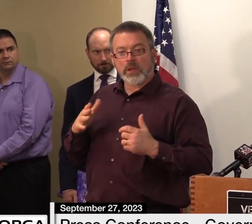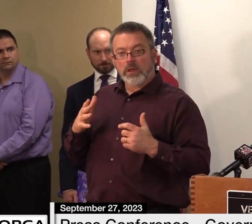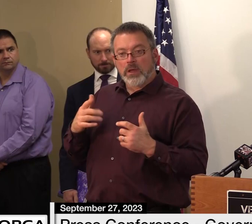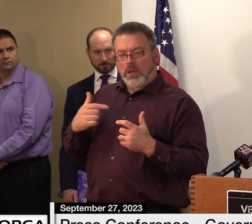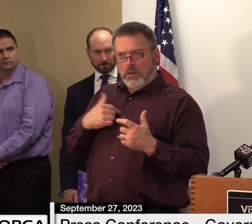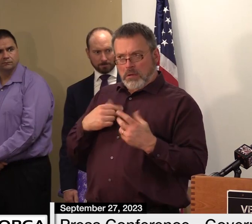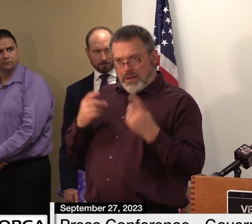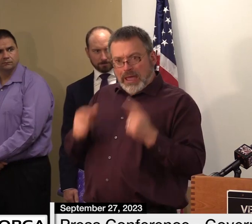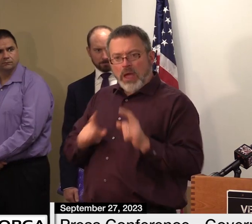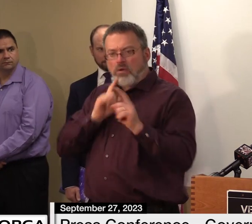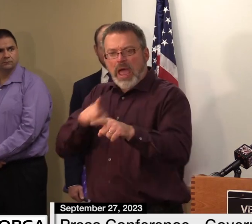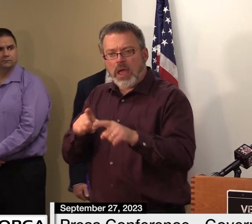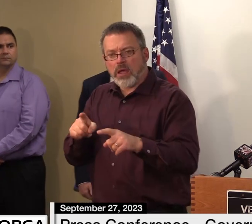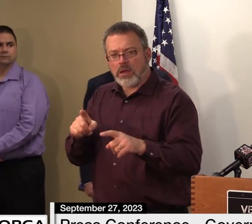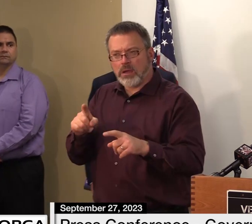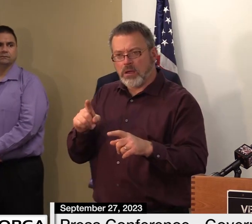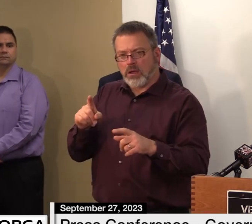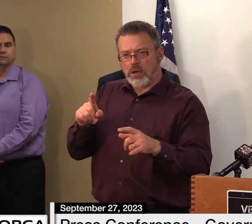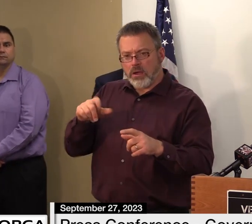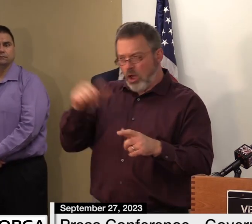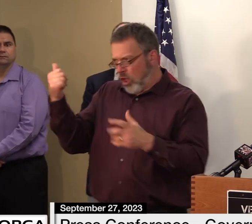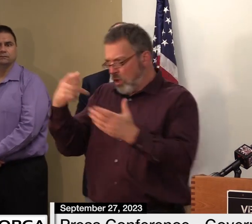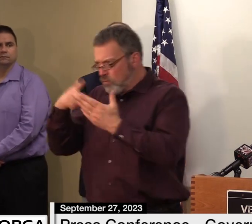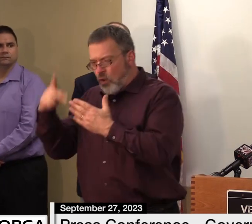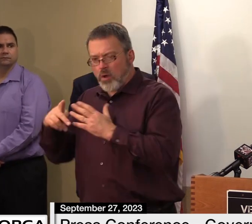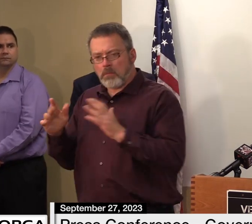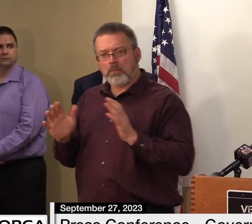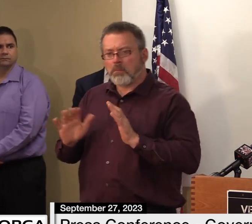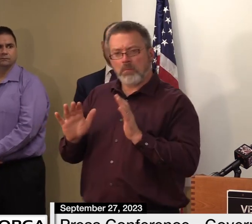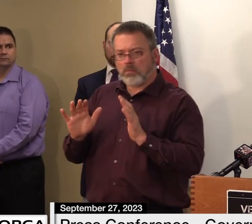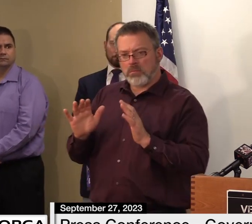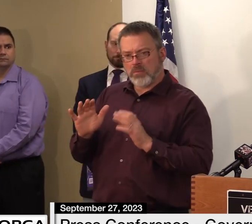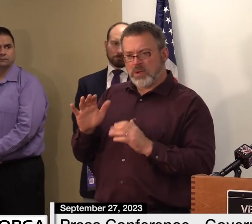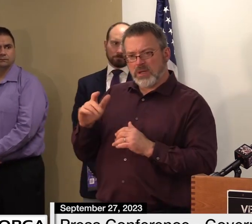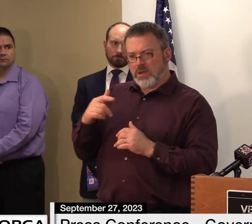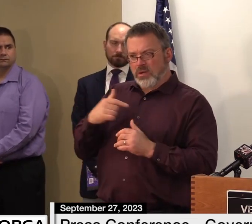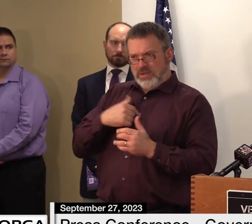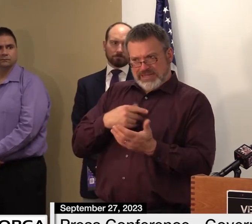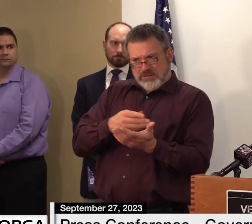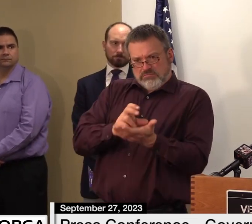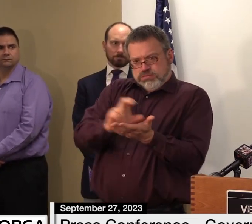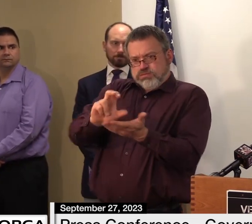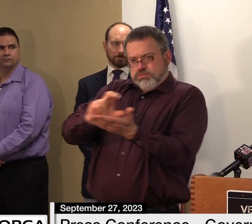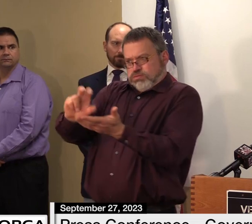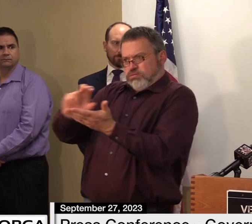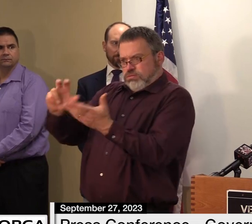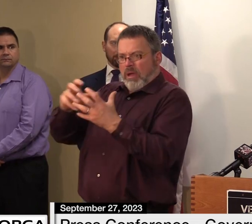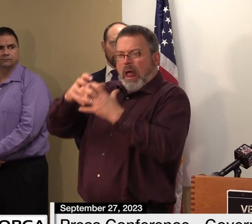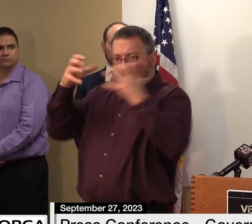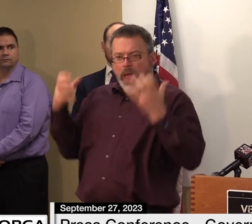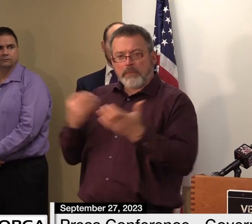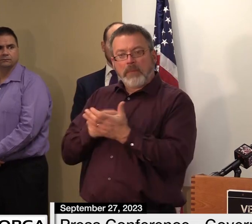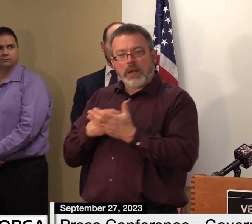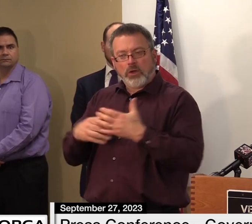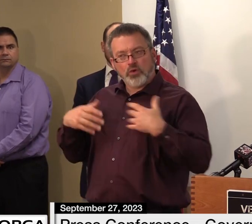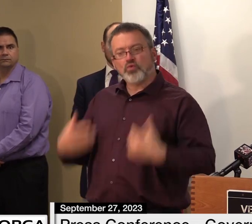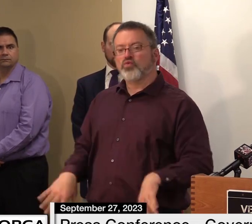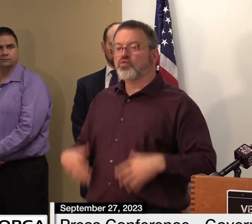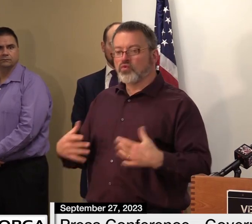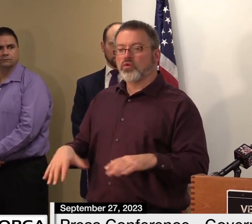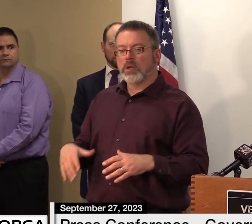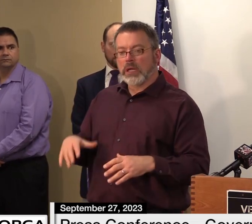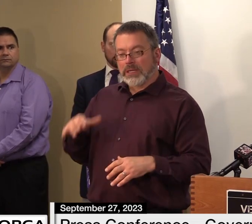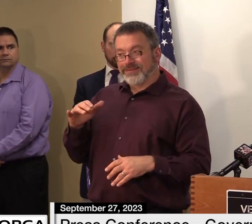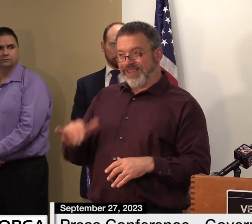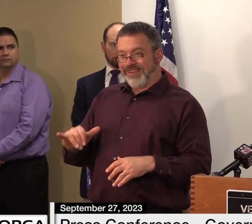not. Whatever amount of money that we've put forth thus far, which has been a tremendous amount, is not enough.